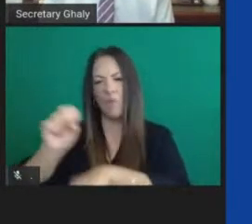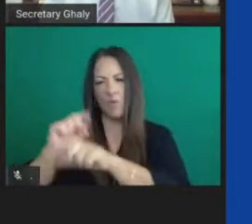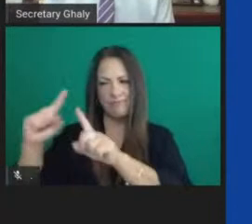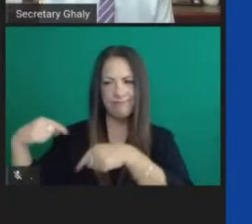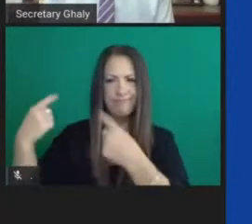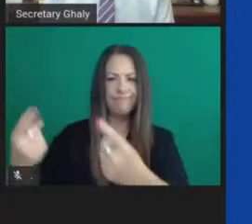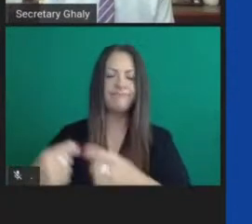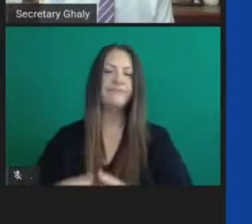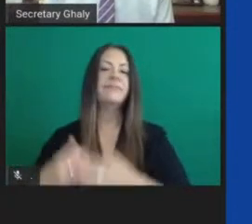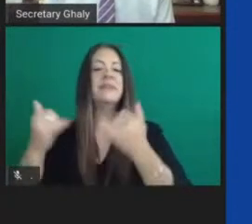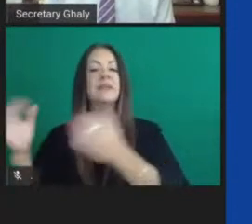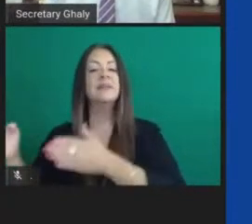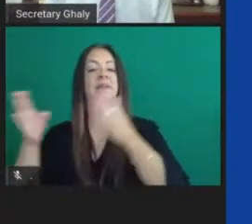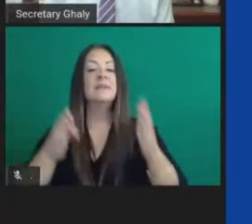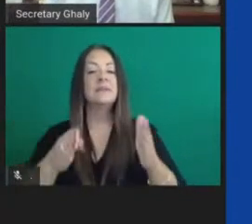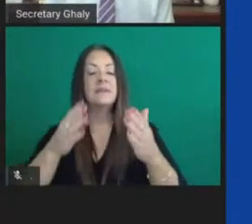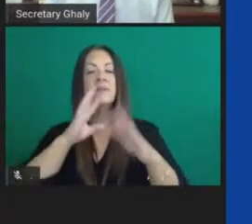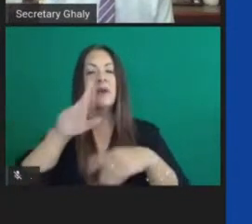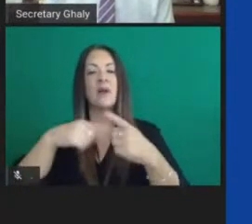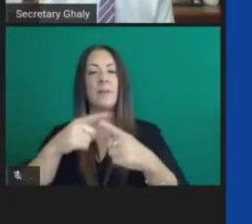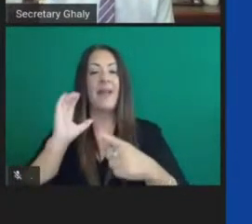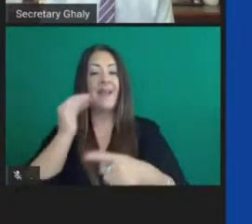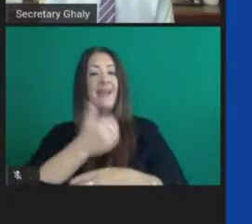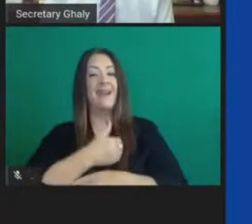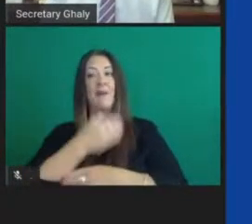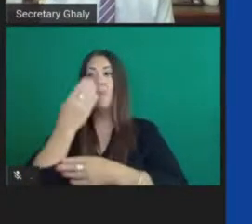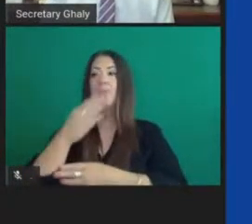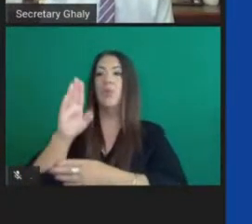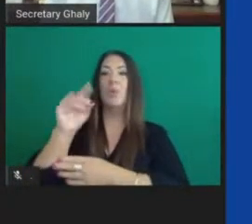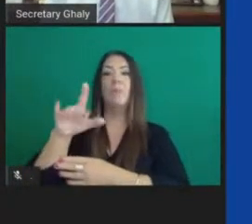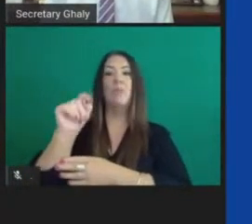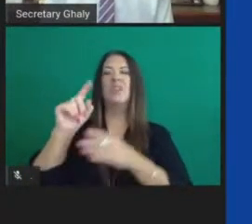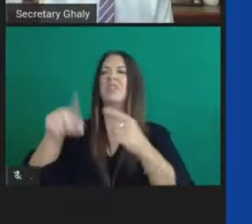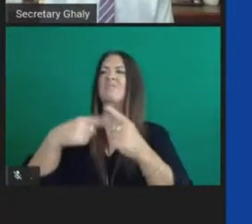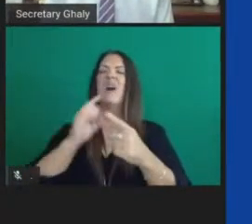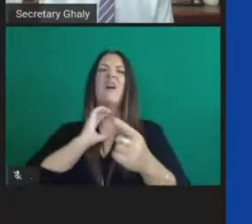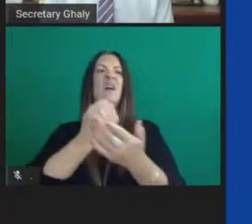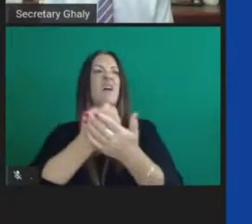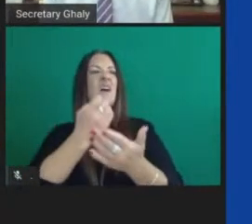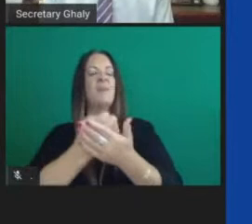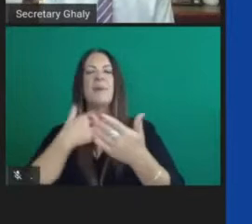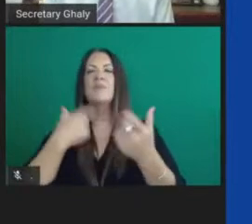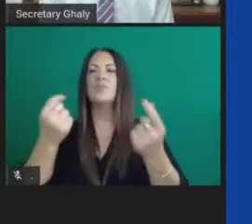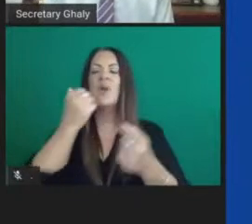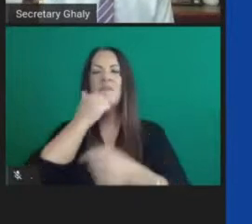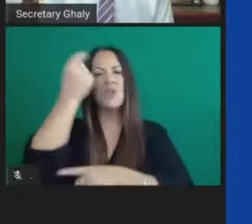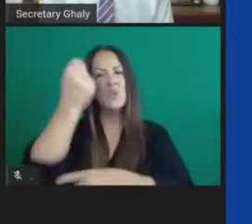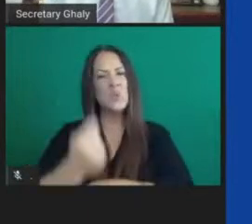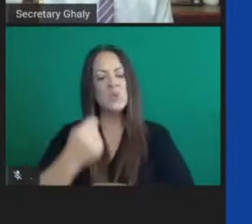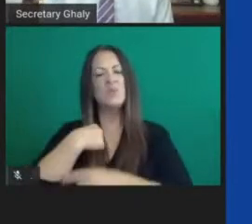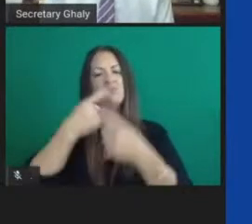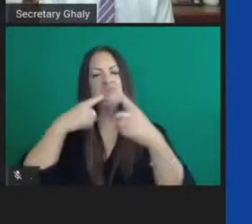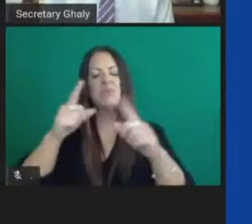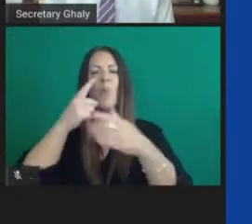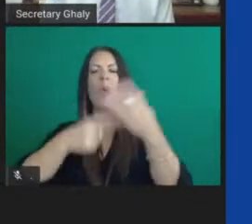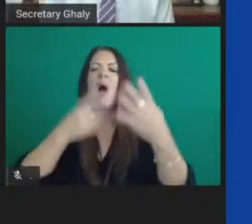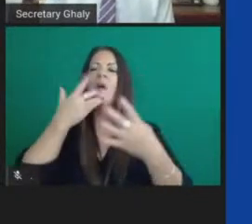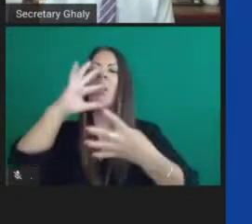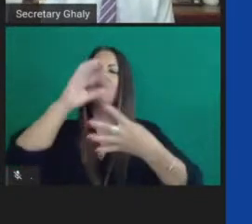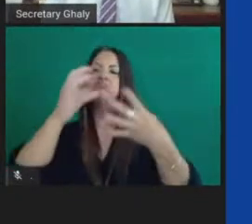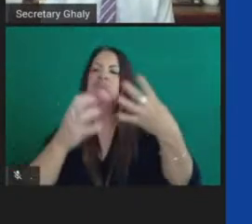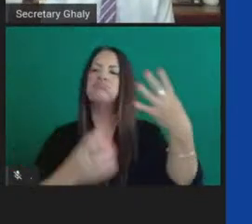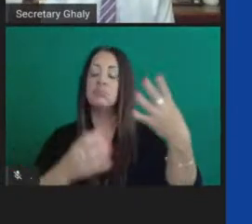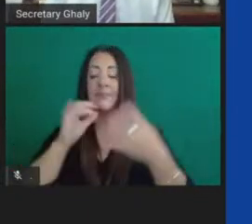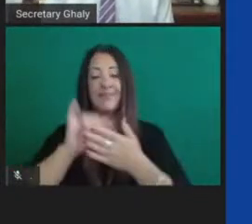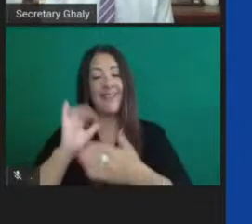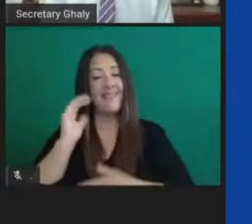now moving into our blueprint for a safer economy and the Tuesday tier update, just the ongoing reminder that this is our